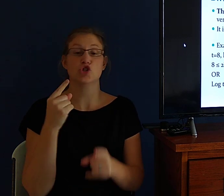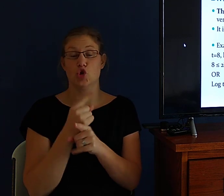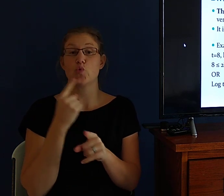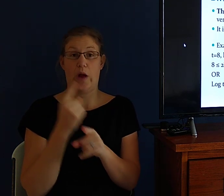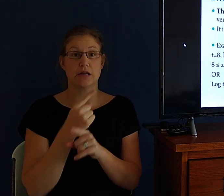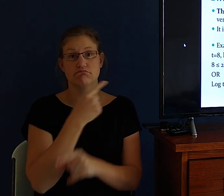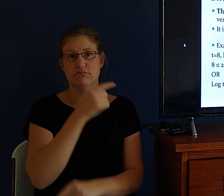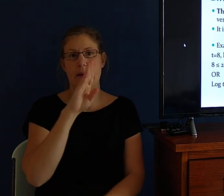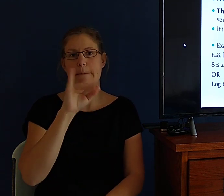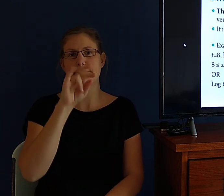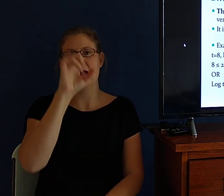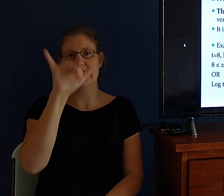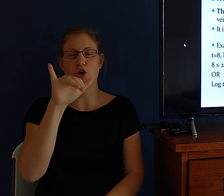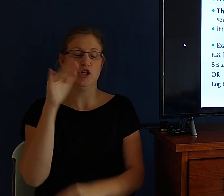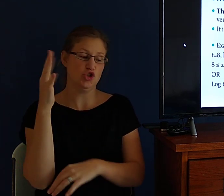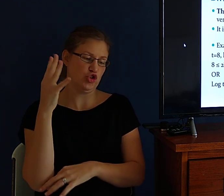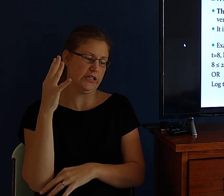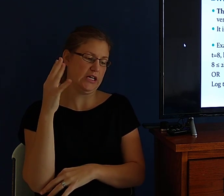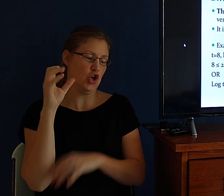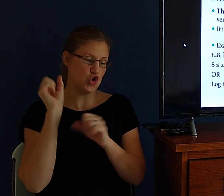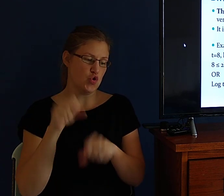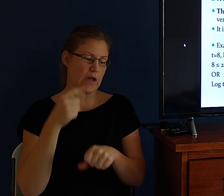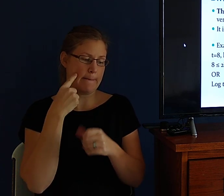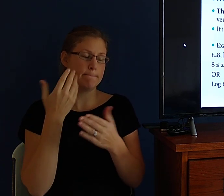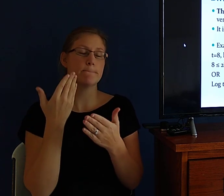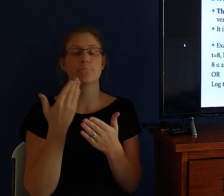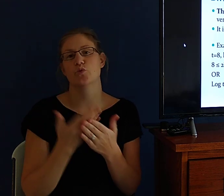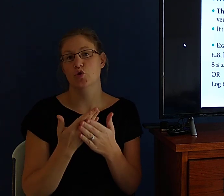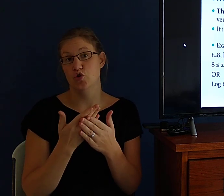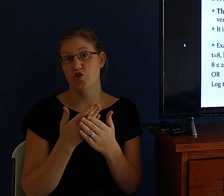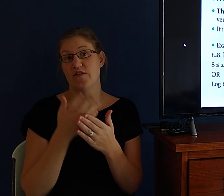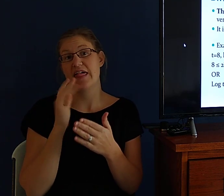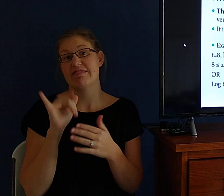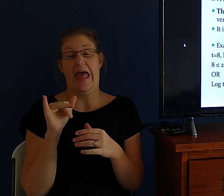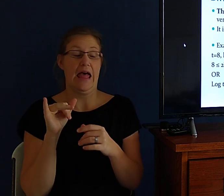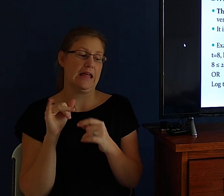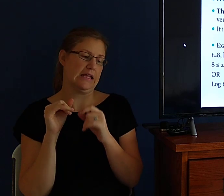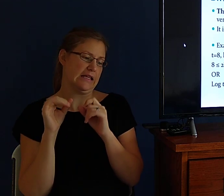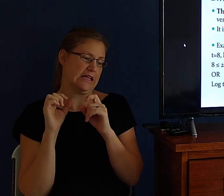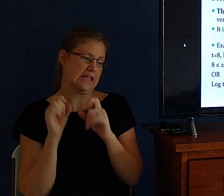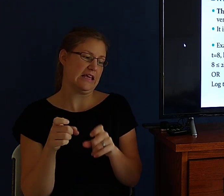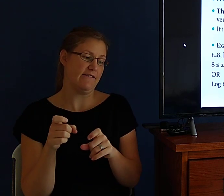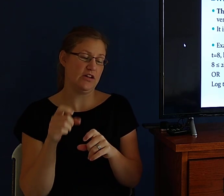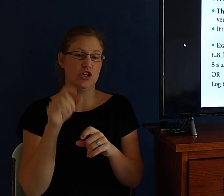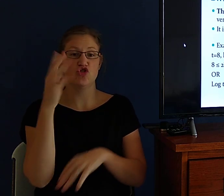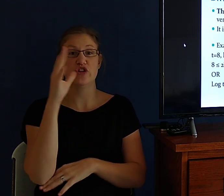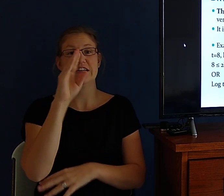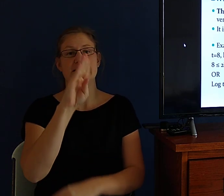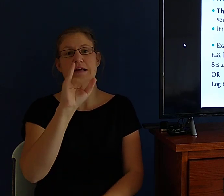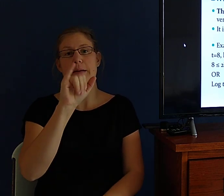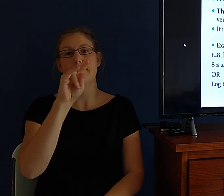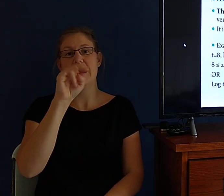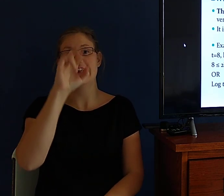binary tree. You can prove such a given a tree is a binary tree by using